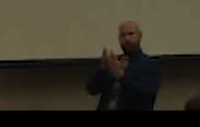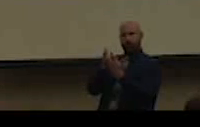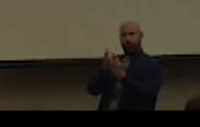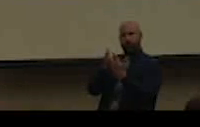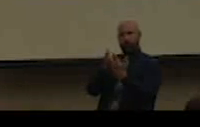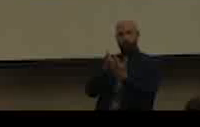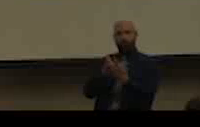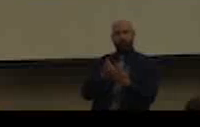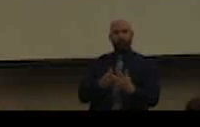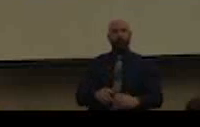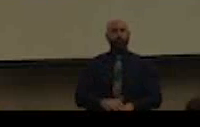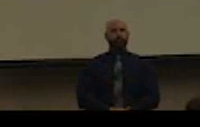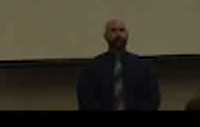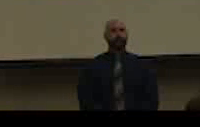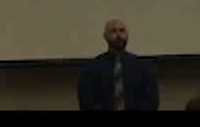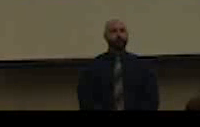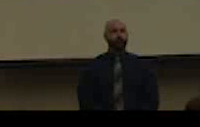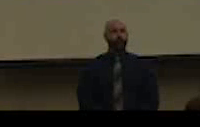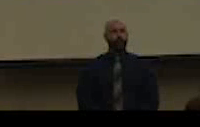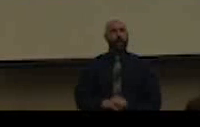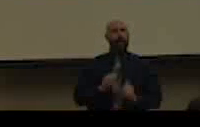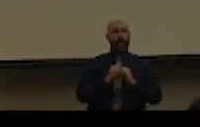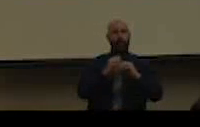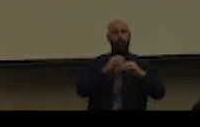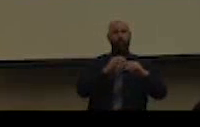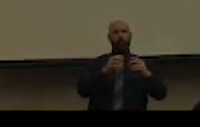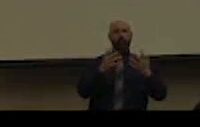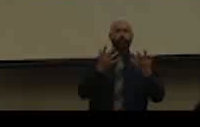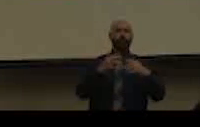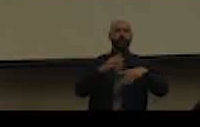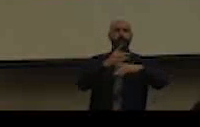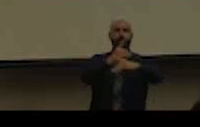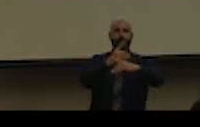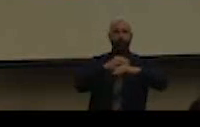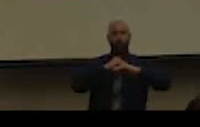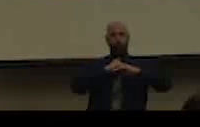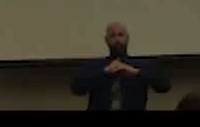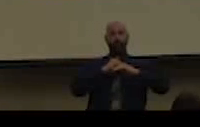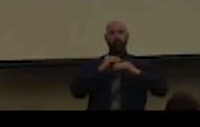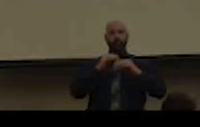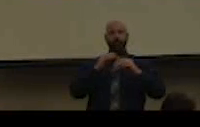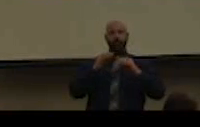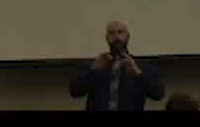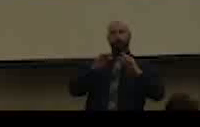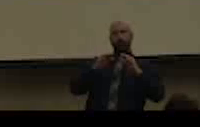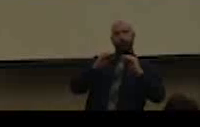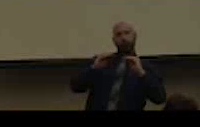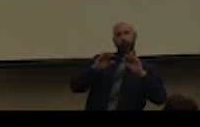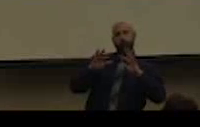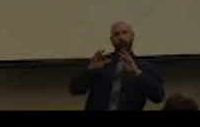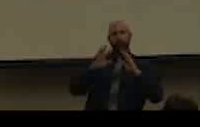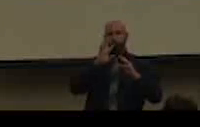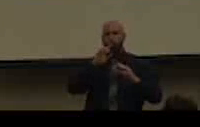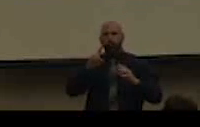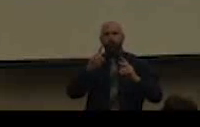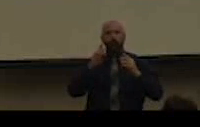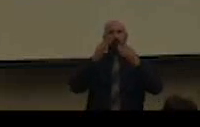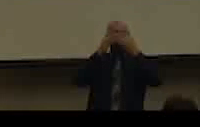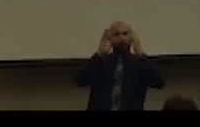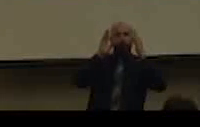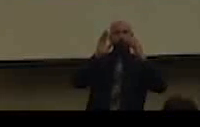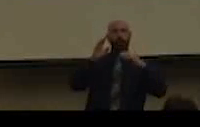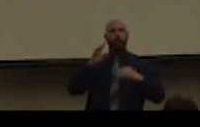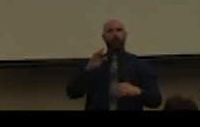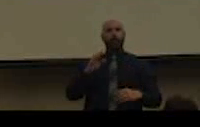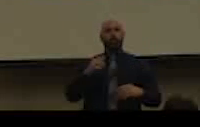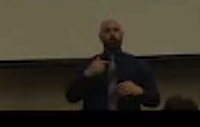to play defense and offense and get people open, because that's certainly our objective. I don't think we've gotten it all right, but I'm